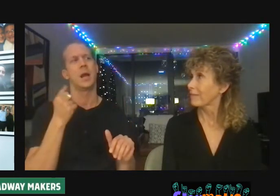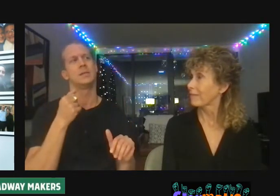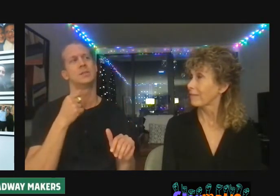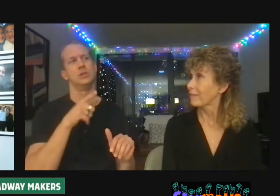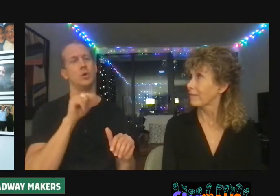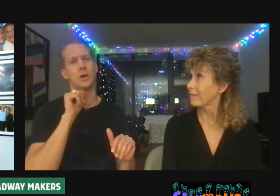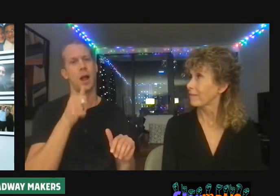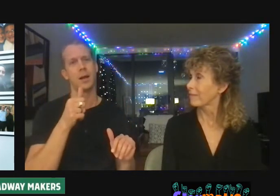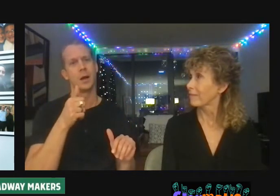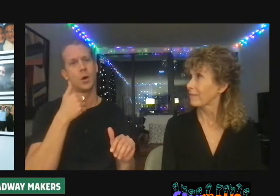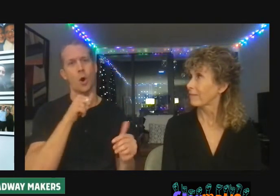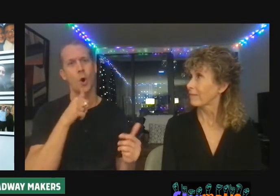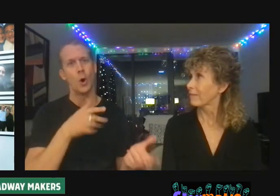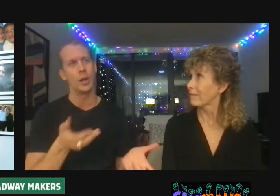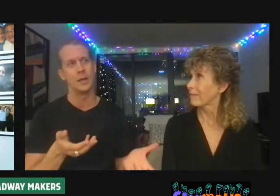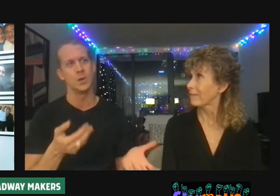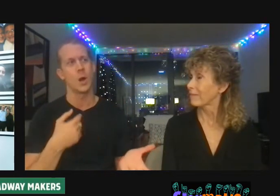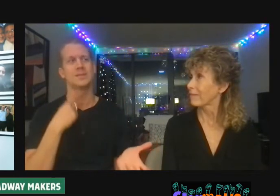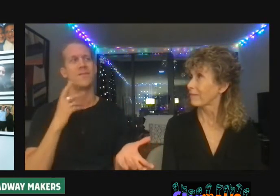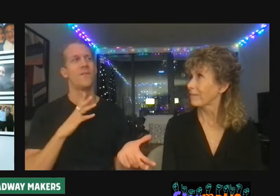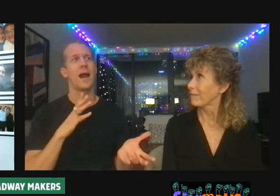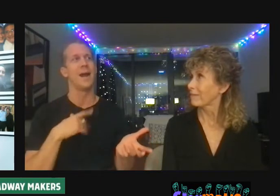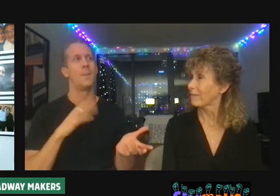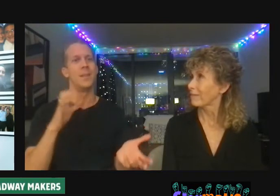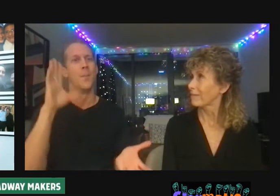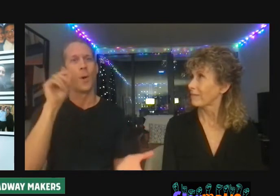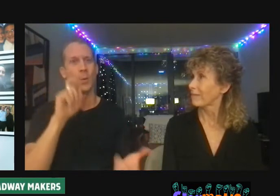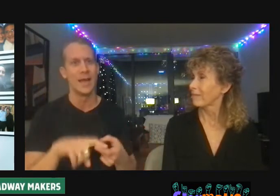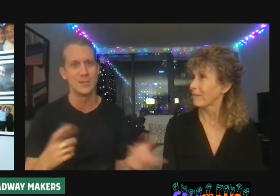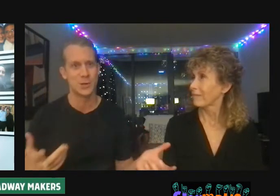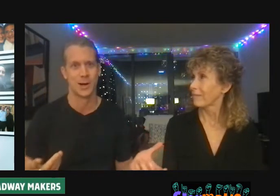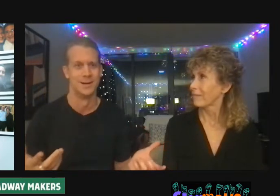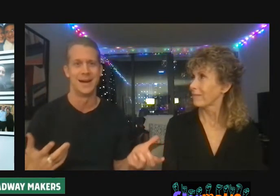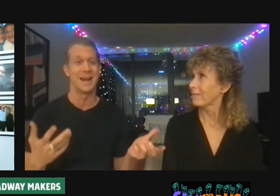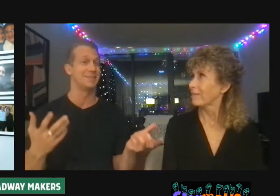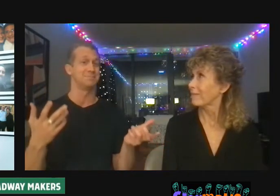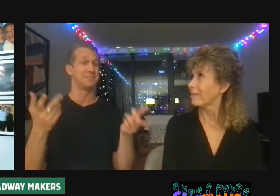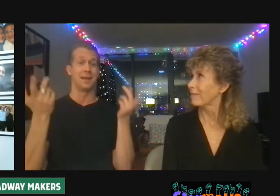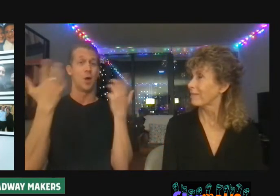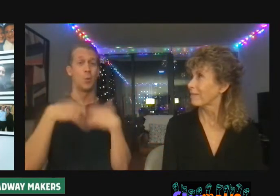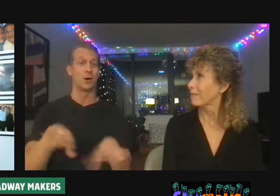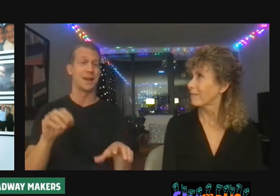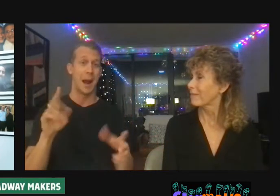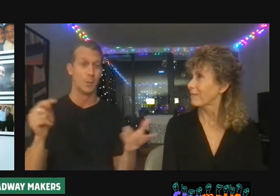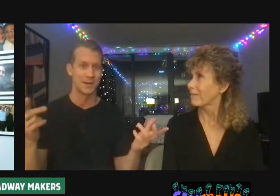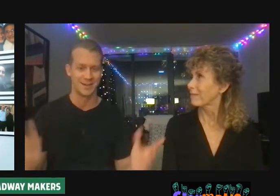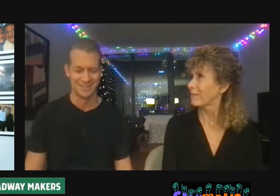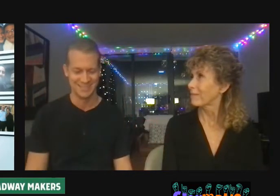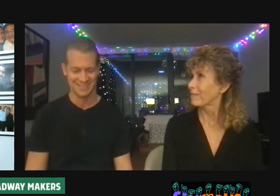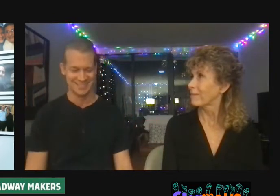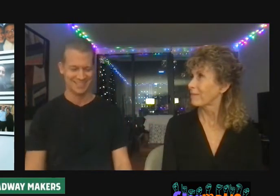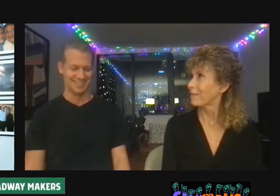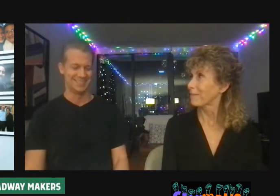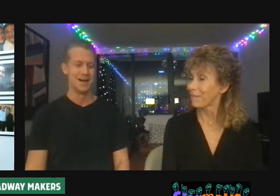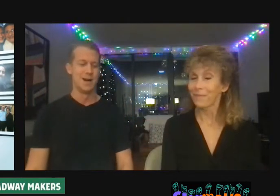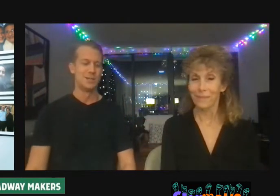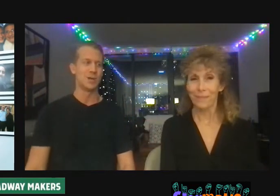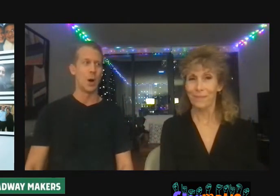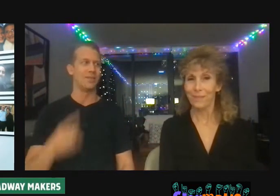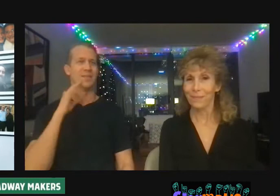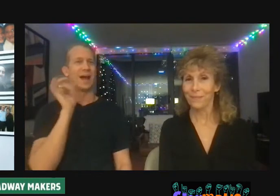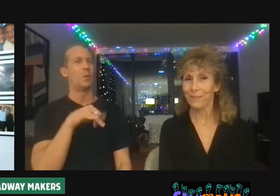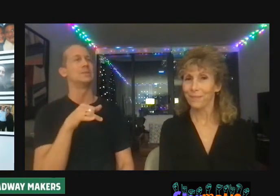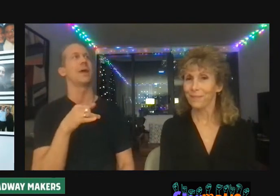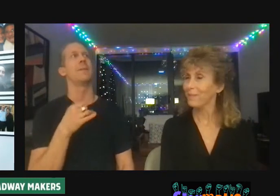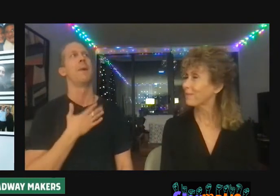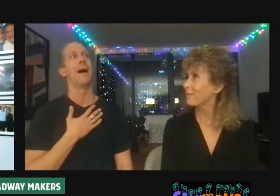can't, because you're not a girl. You know, I said, fine, I'll be the boy witch. And it all worked out. So